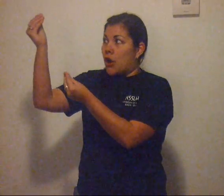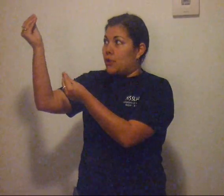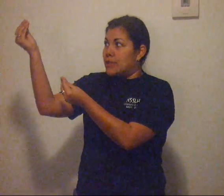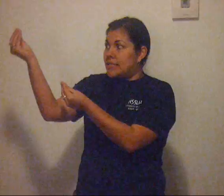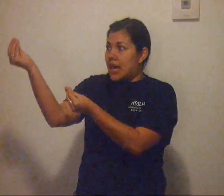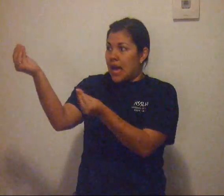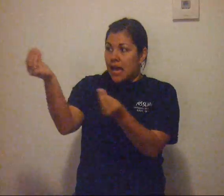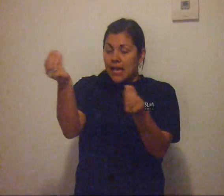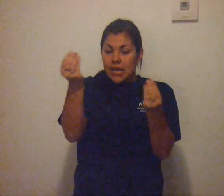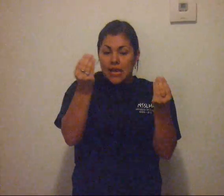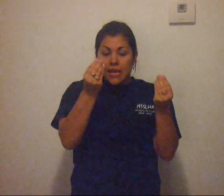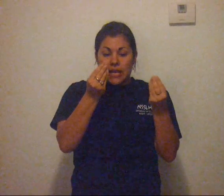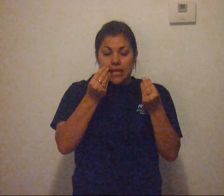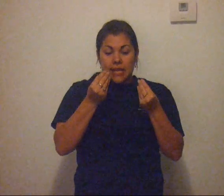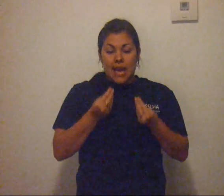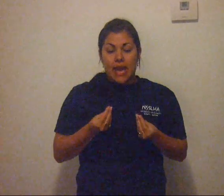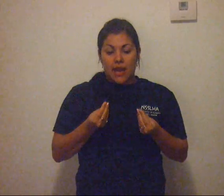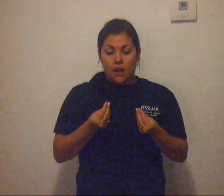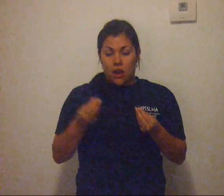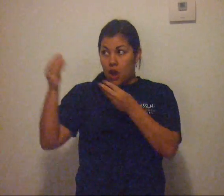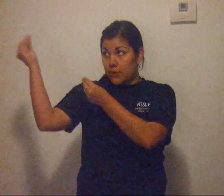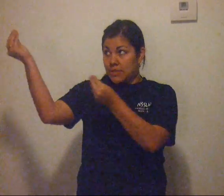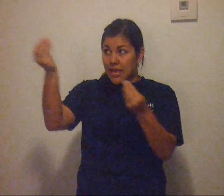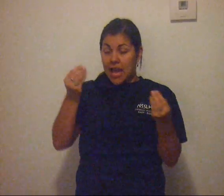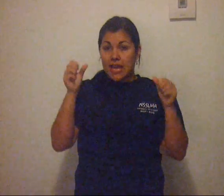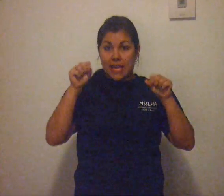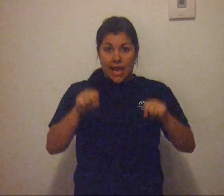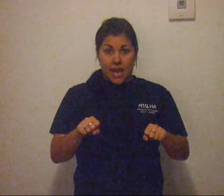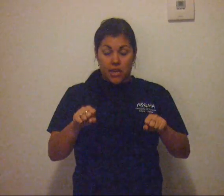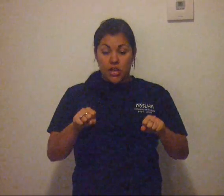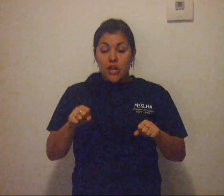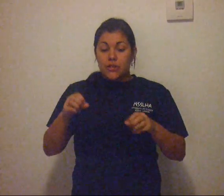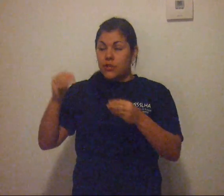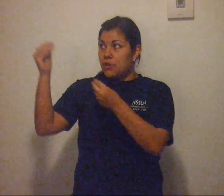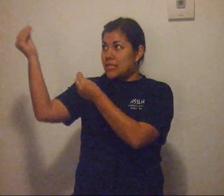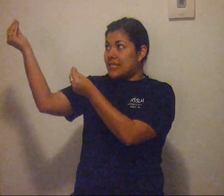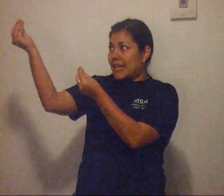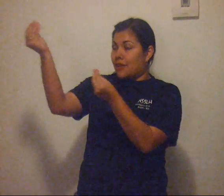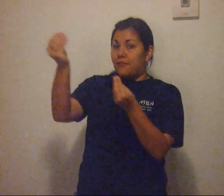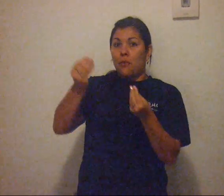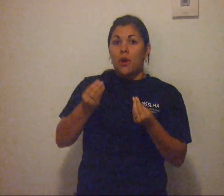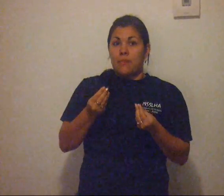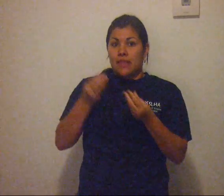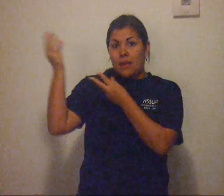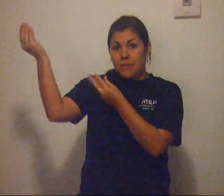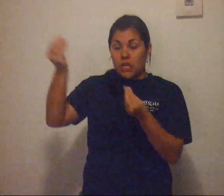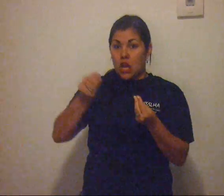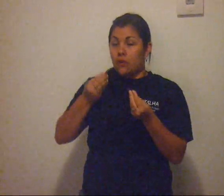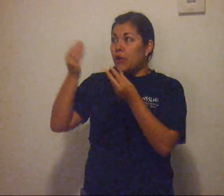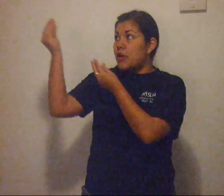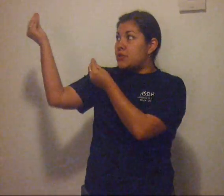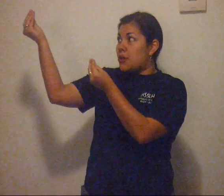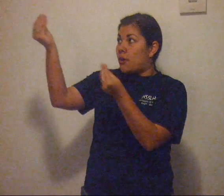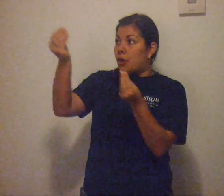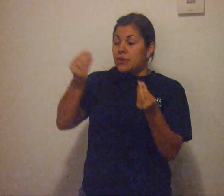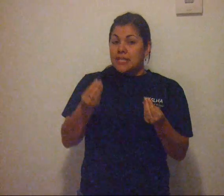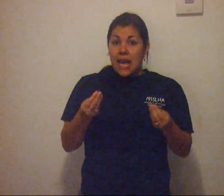"Oh say can," or "Oh say can." So this is like inform me, let me know. So "Oh